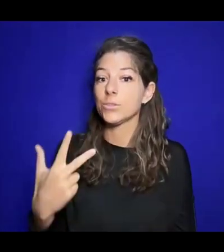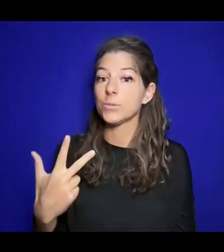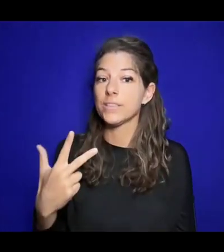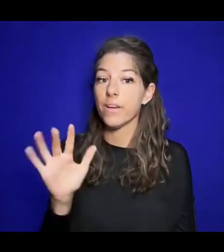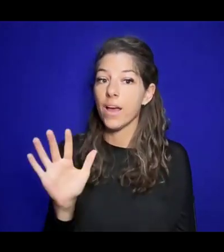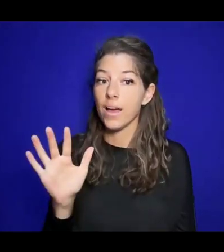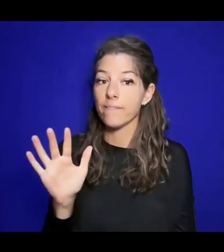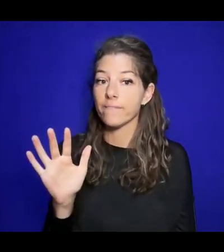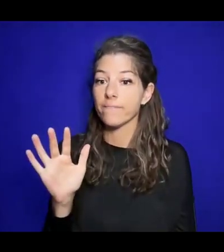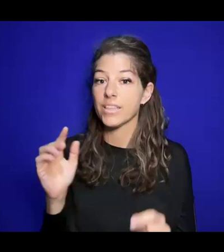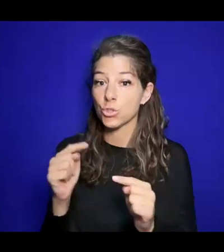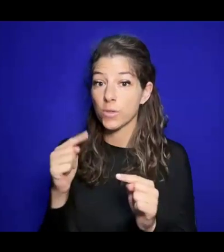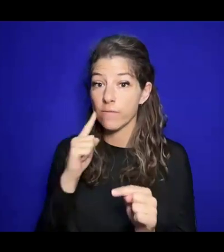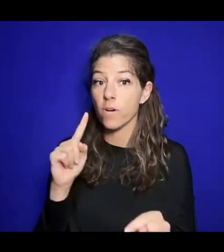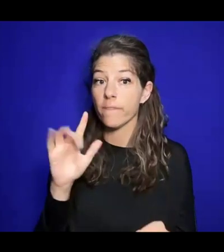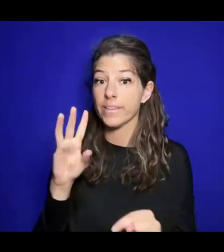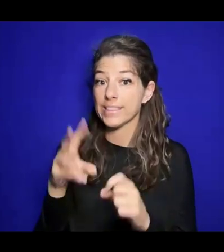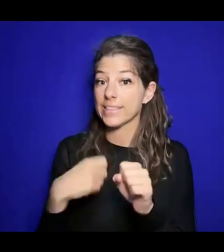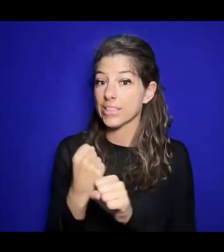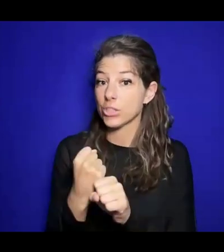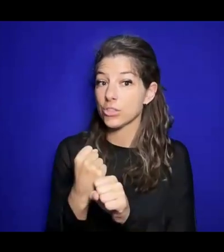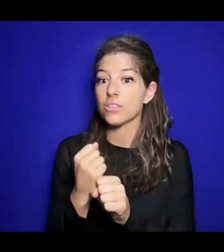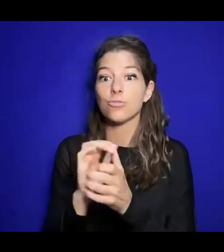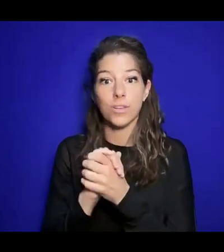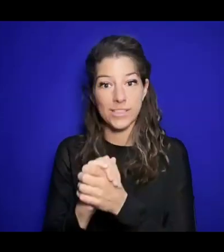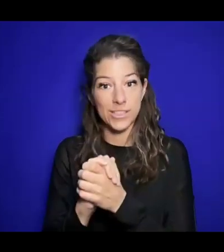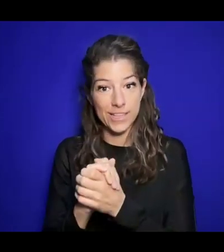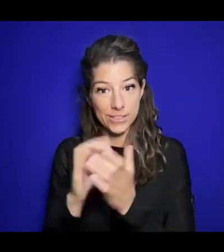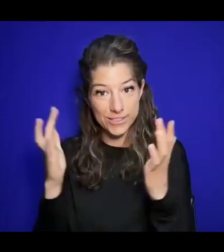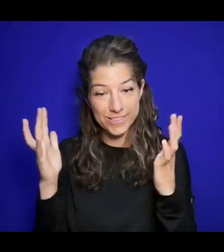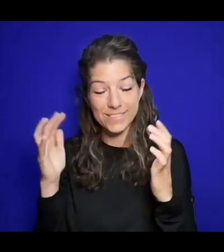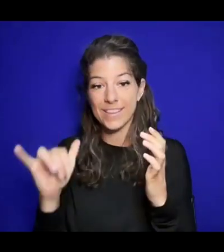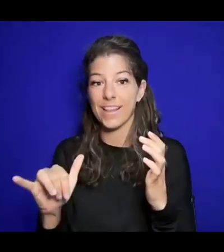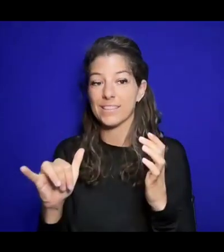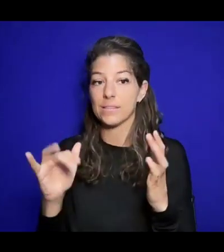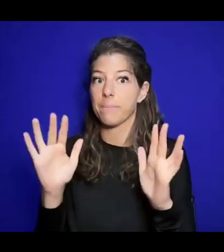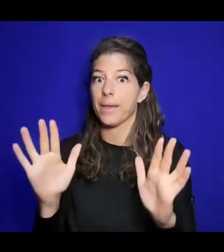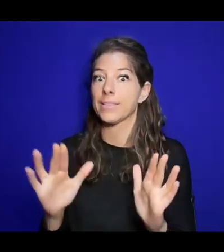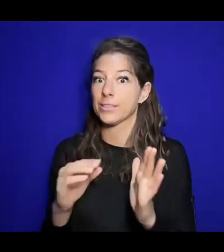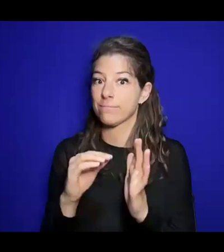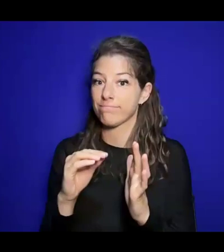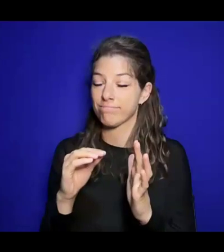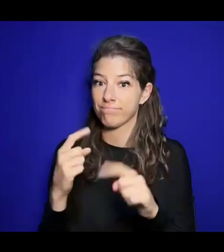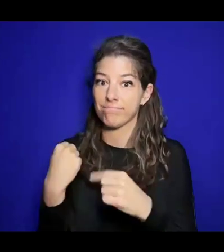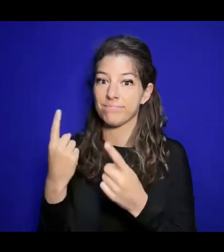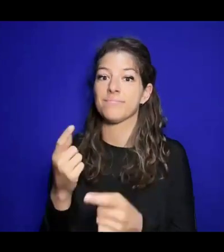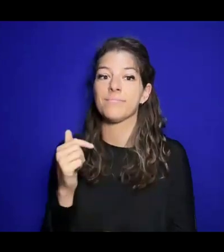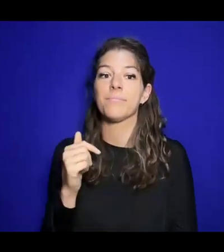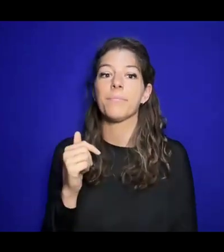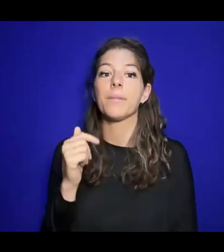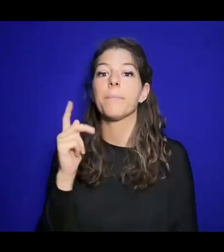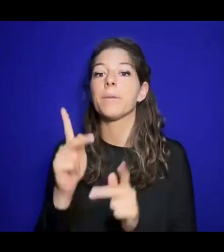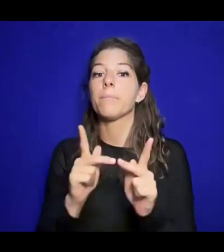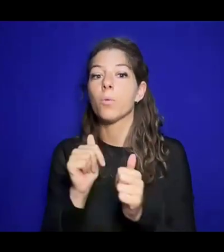complete injury for 56 years. So congratulations, that's quite a record. And as you know, people